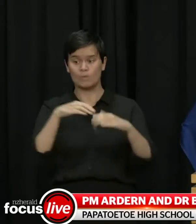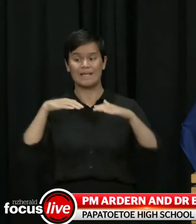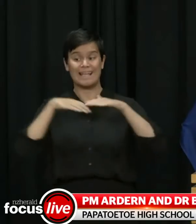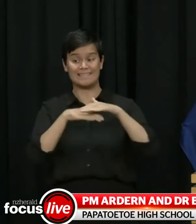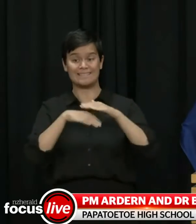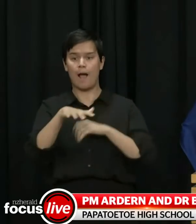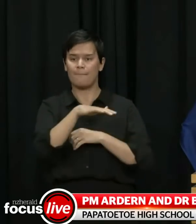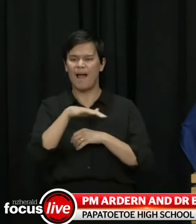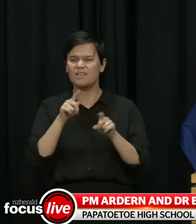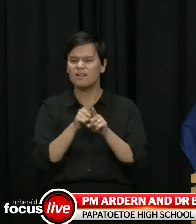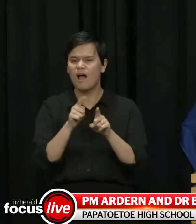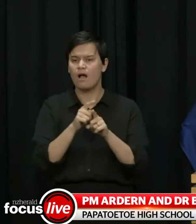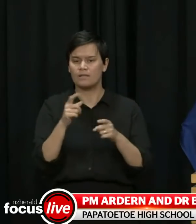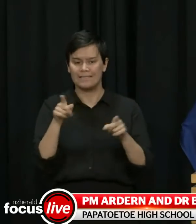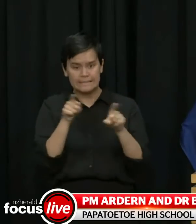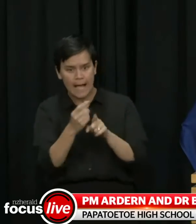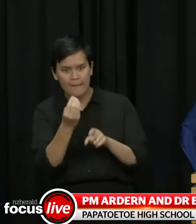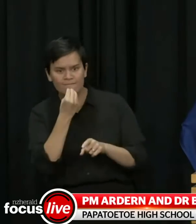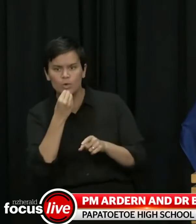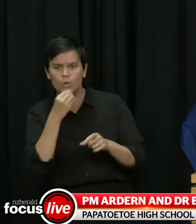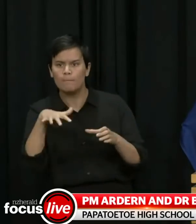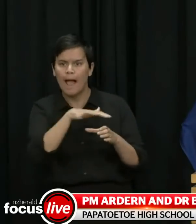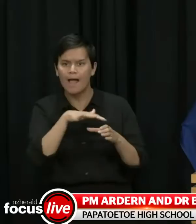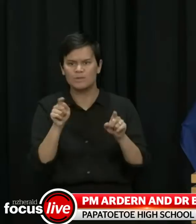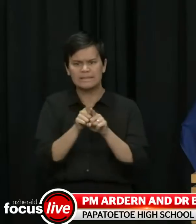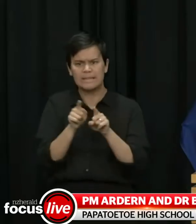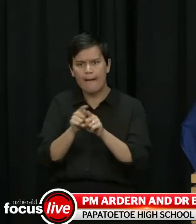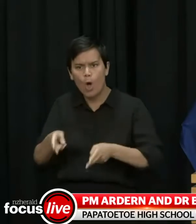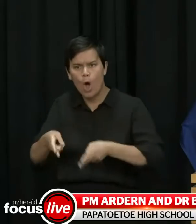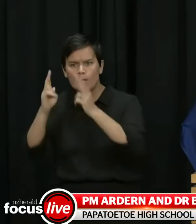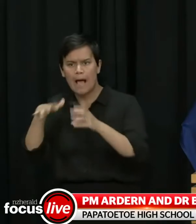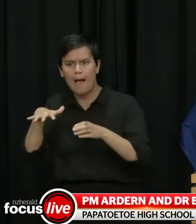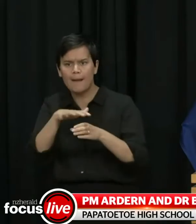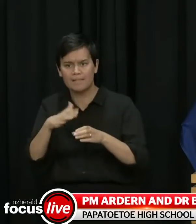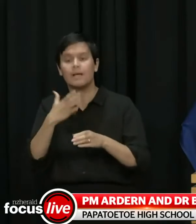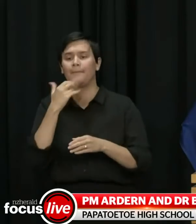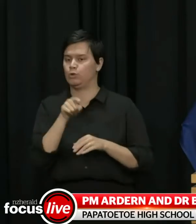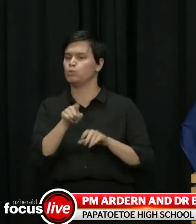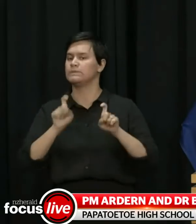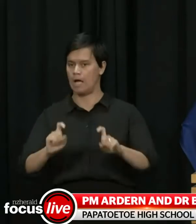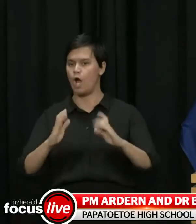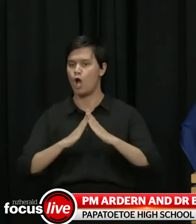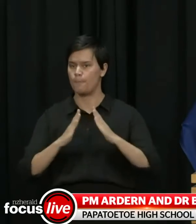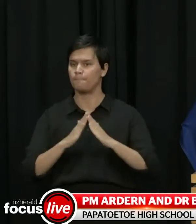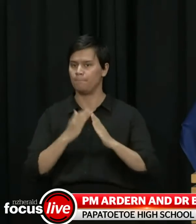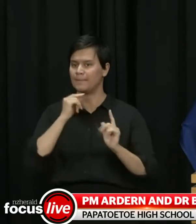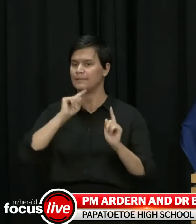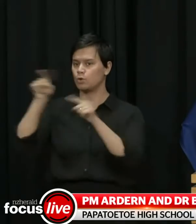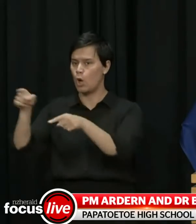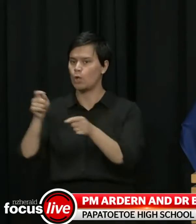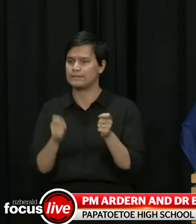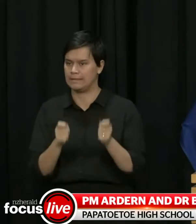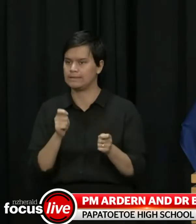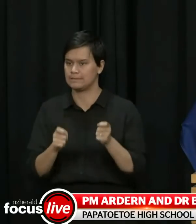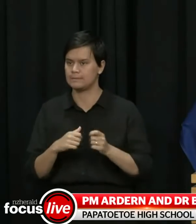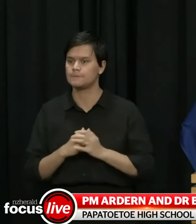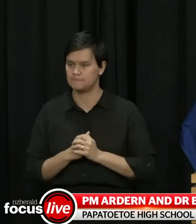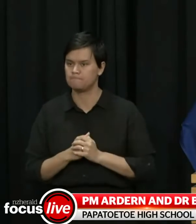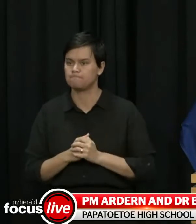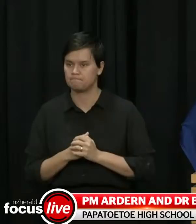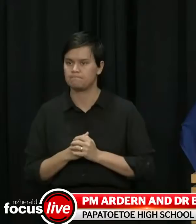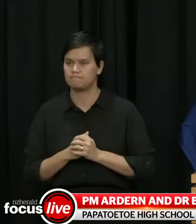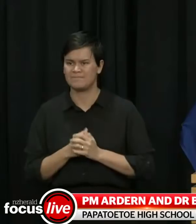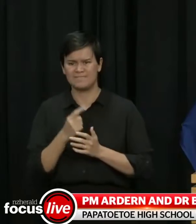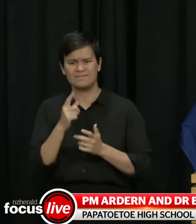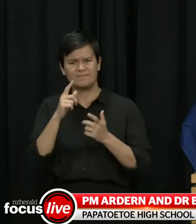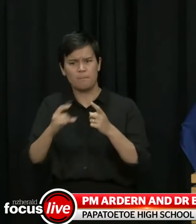back. Now, I should say that there will be people from outside New Plymouth who may have visited and been at those locations at the same time. So